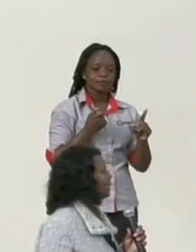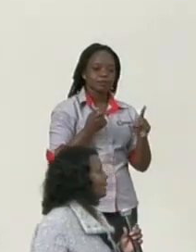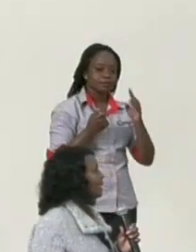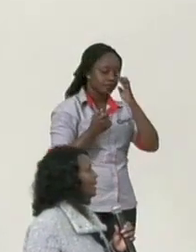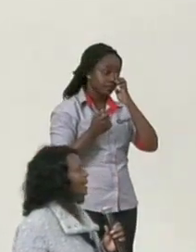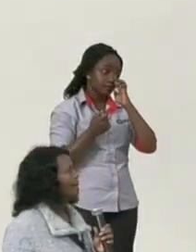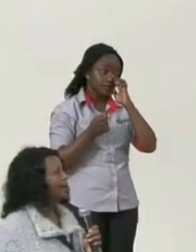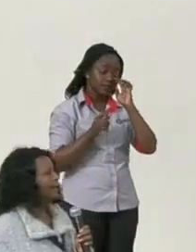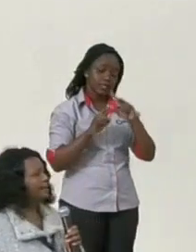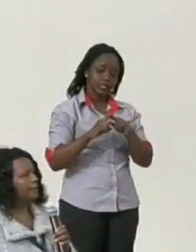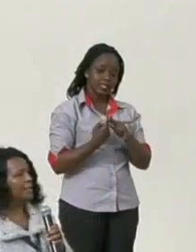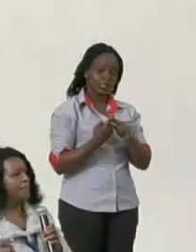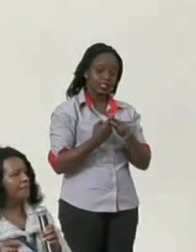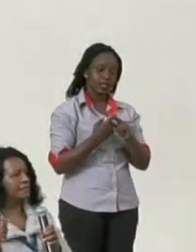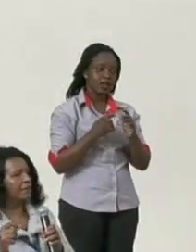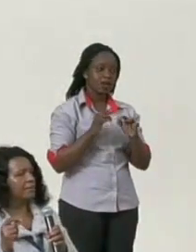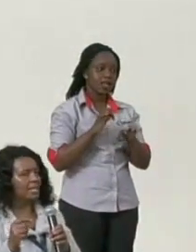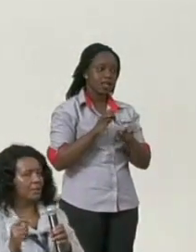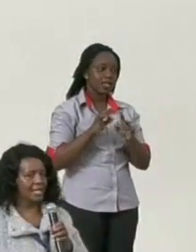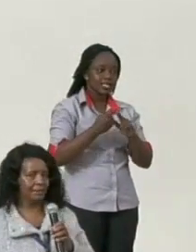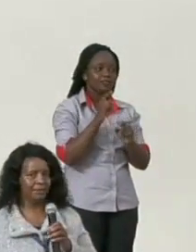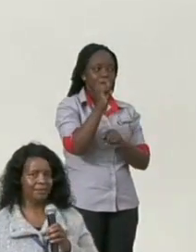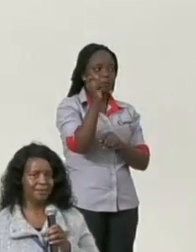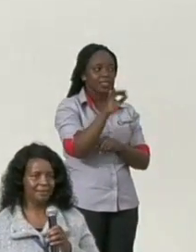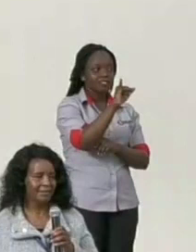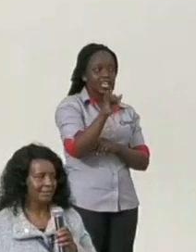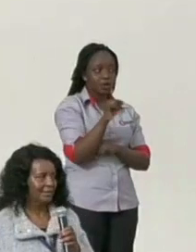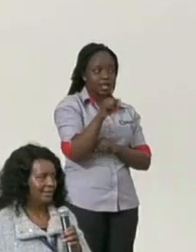I think with effect from January,